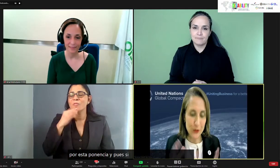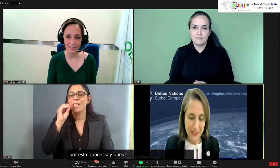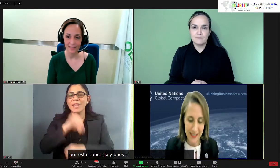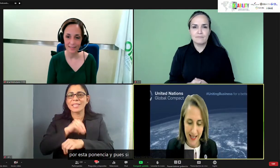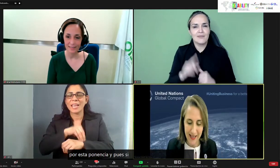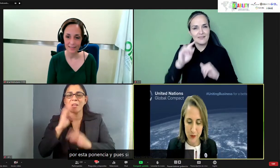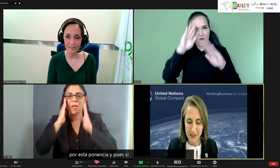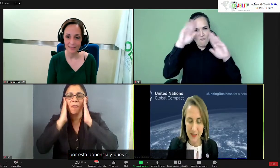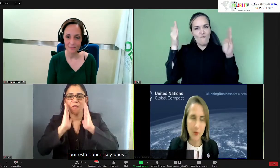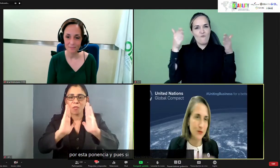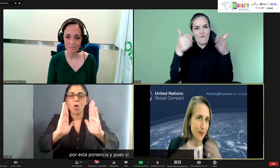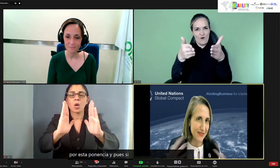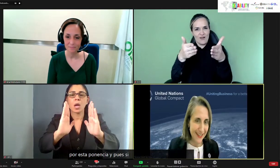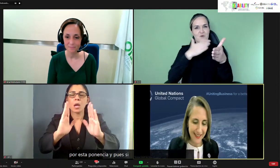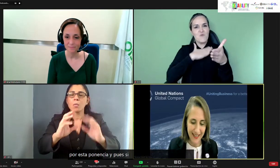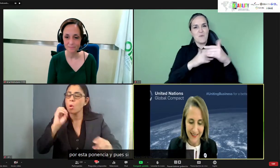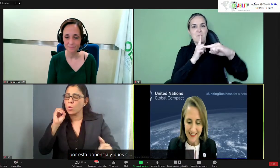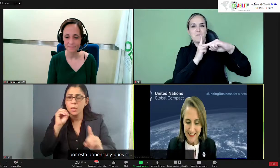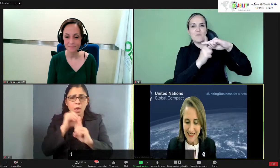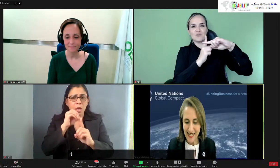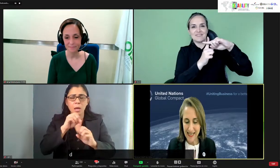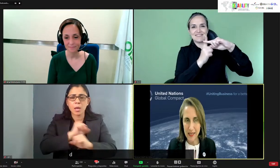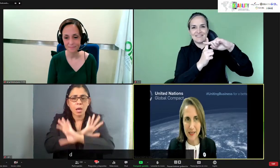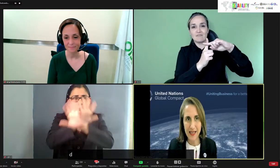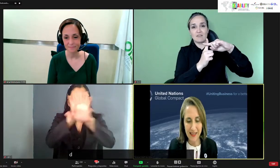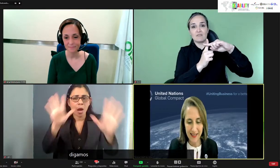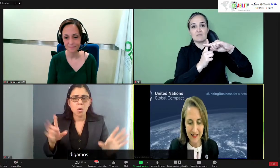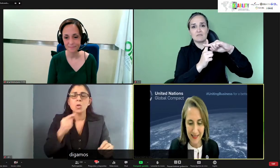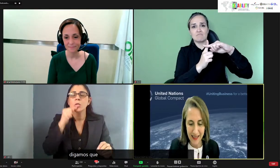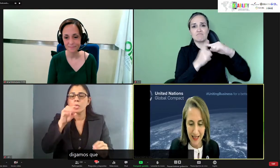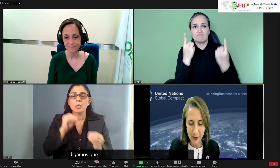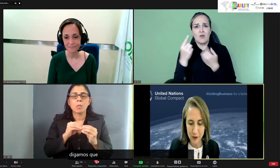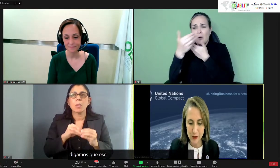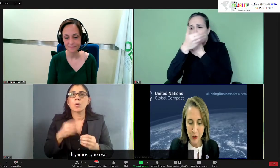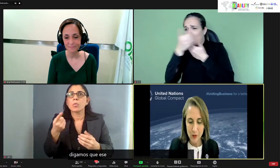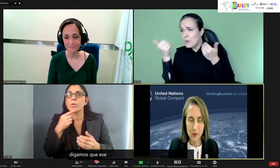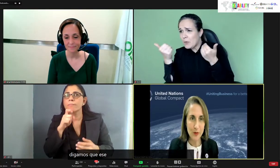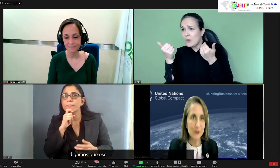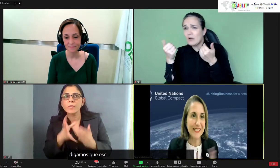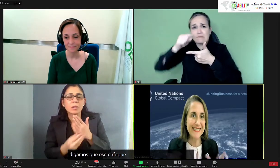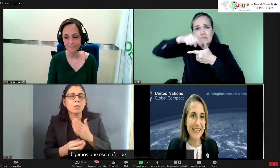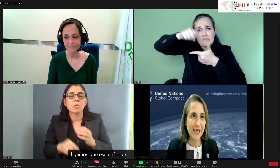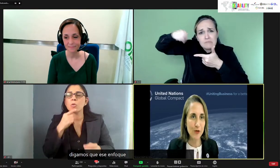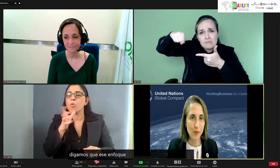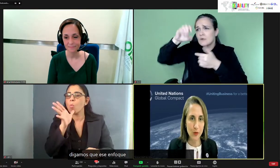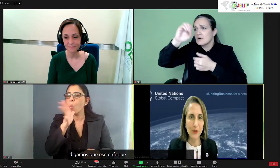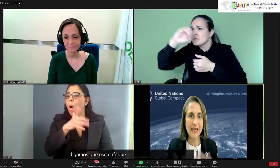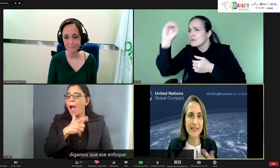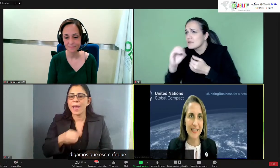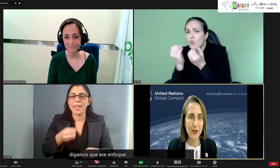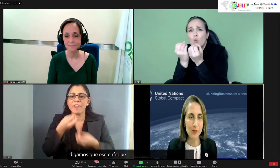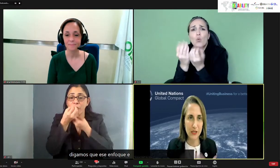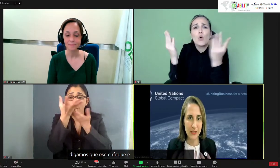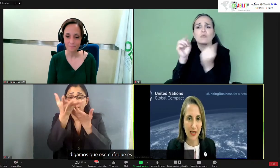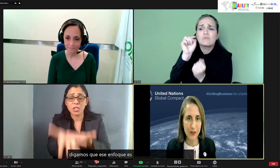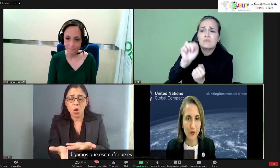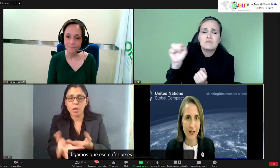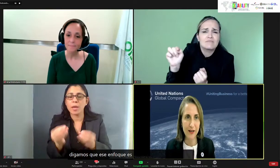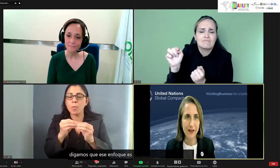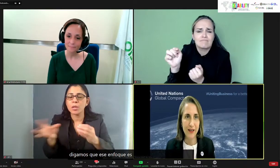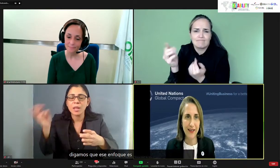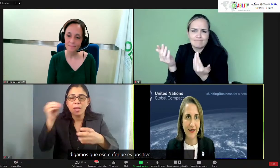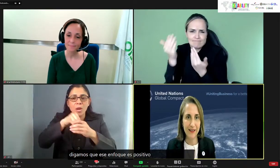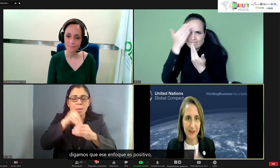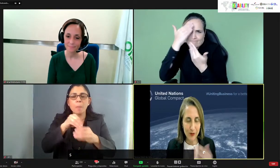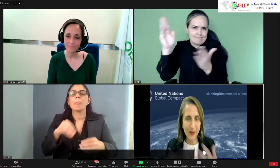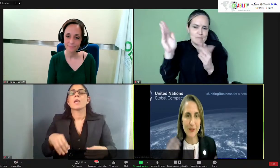and this approach we wanted to be positive despite the lack of data we see that there is an